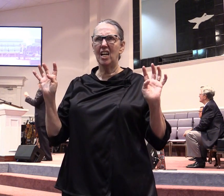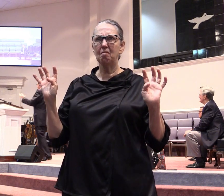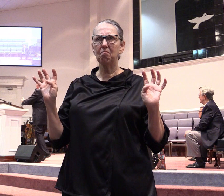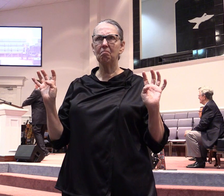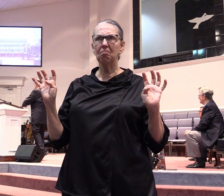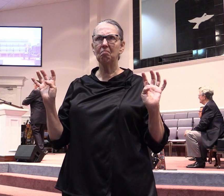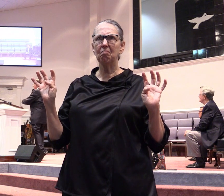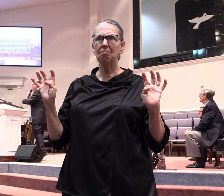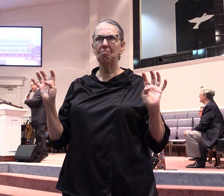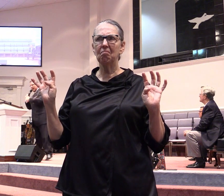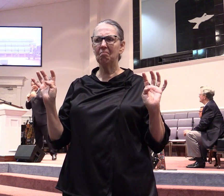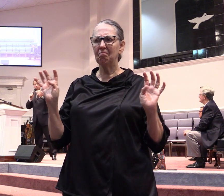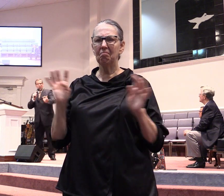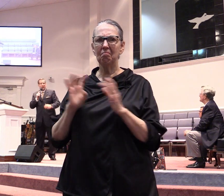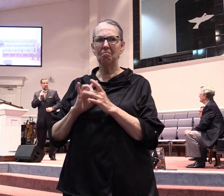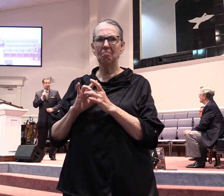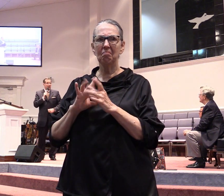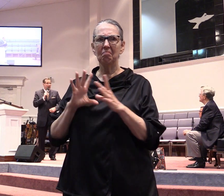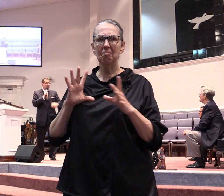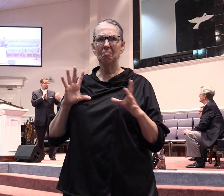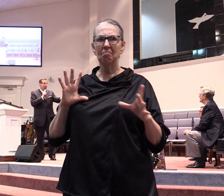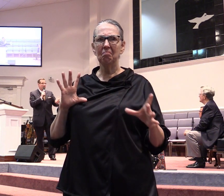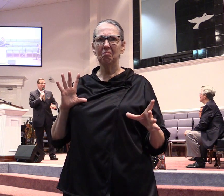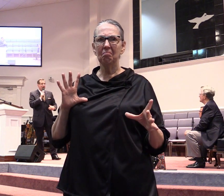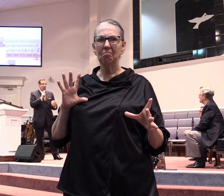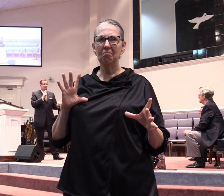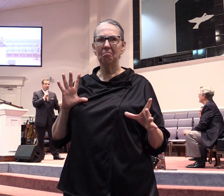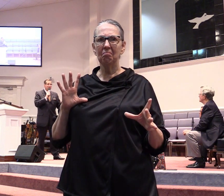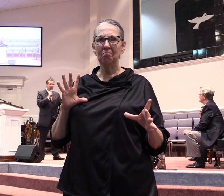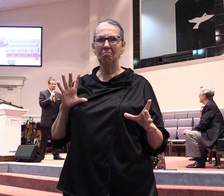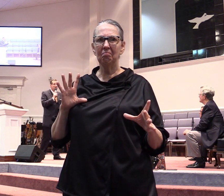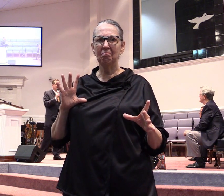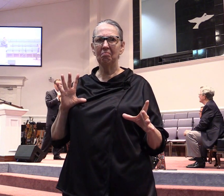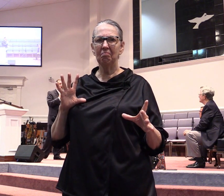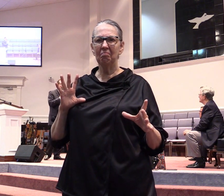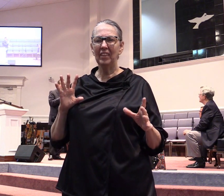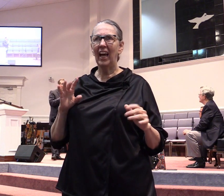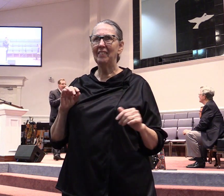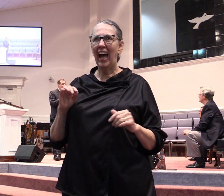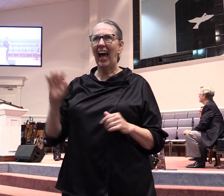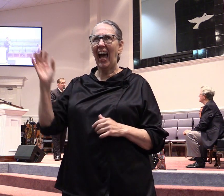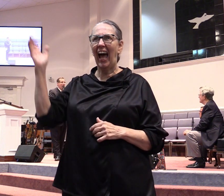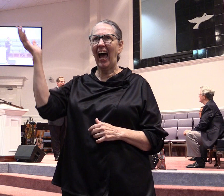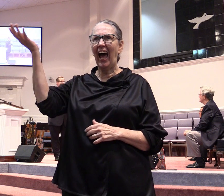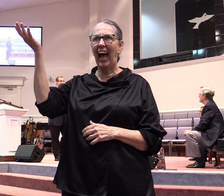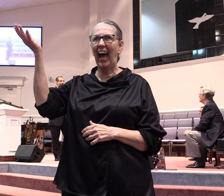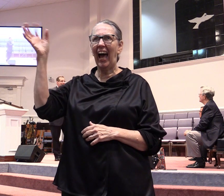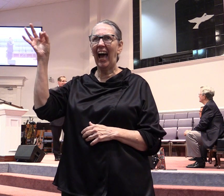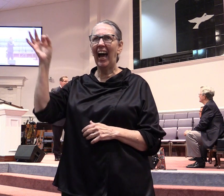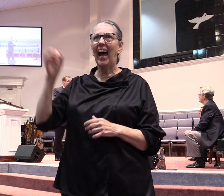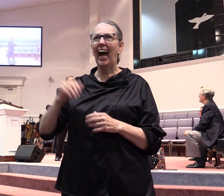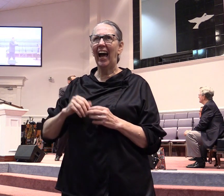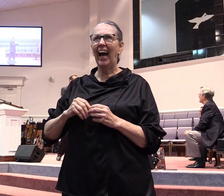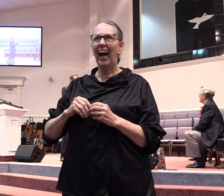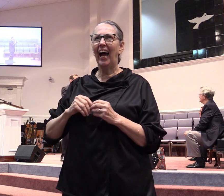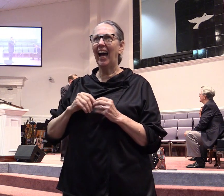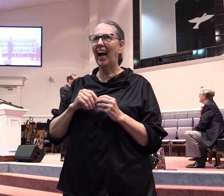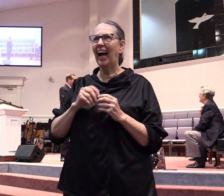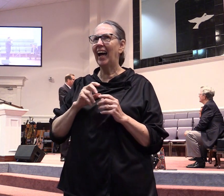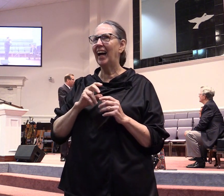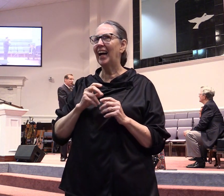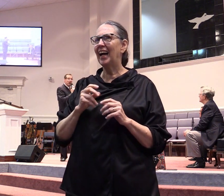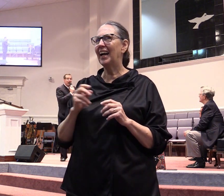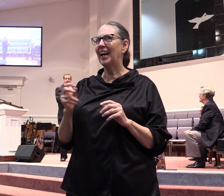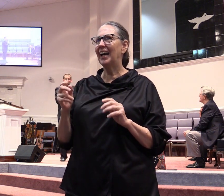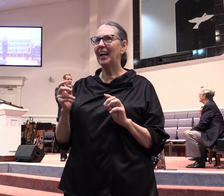and my fellowship and the pulpits I pastored and preached in and all of those things, which is fine. And so I had to go to do a